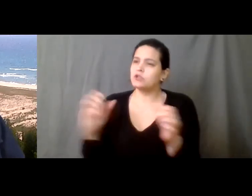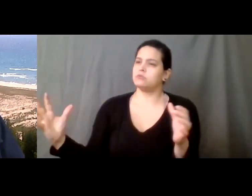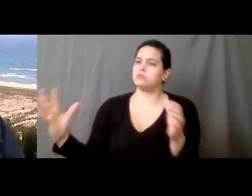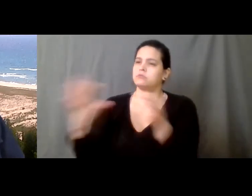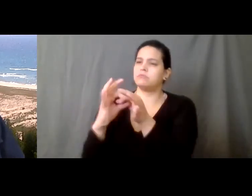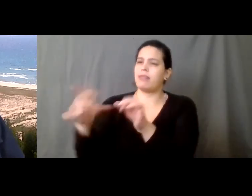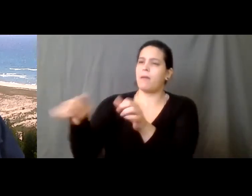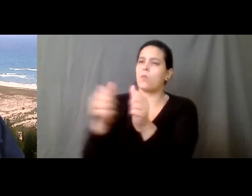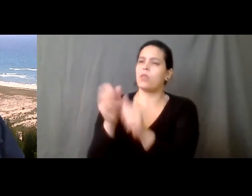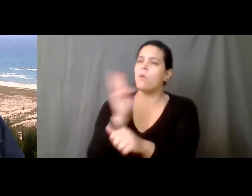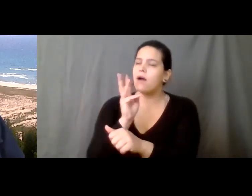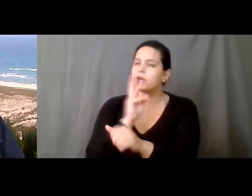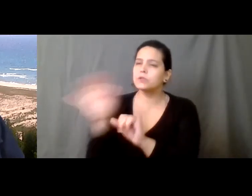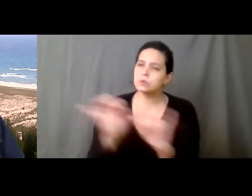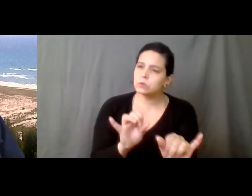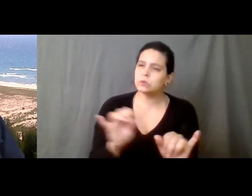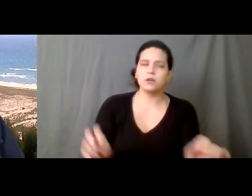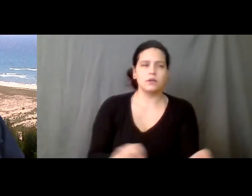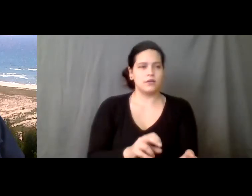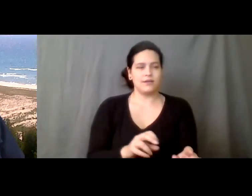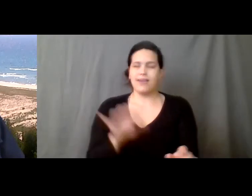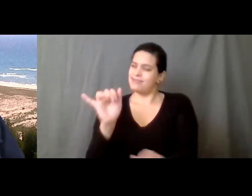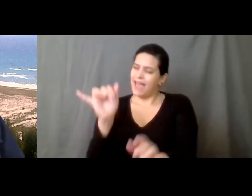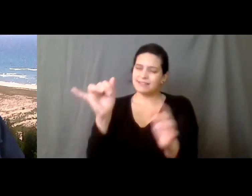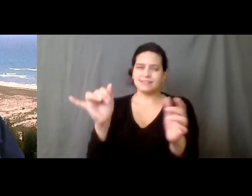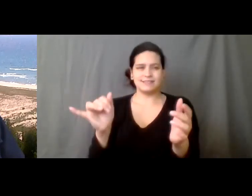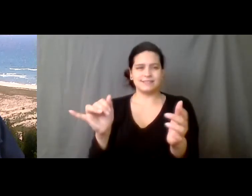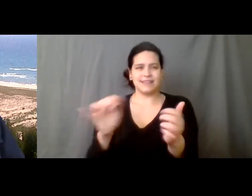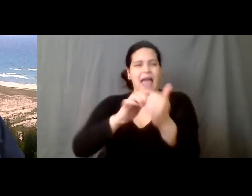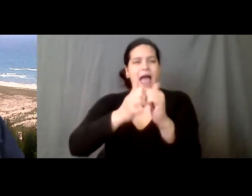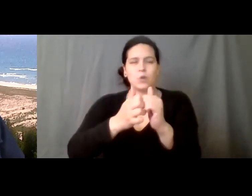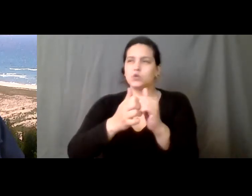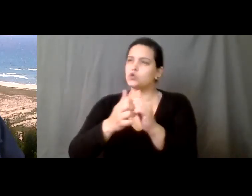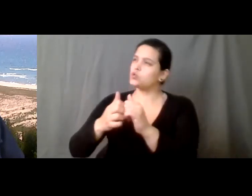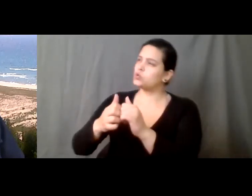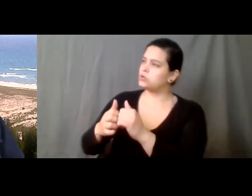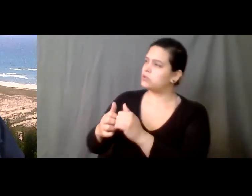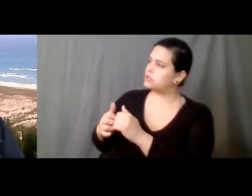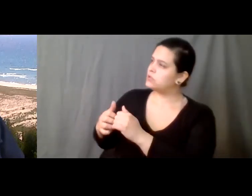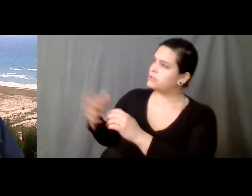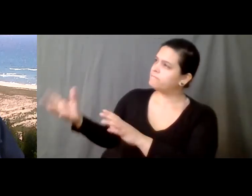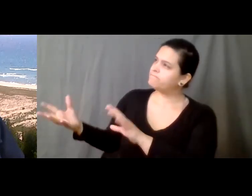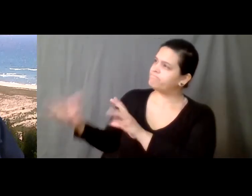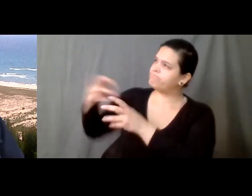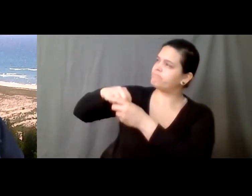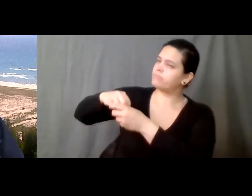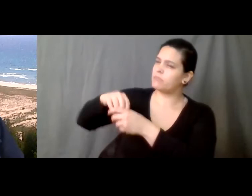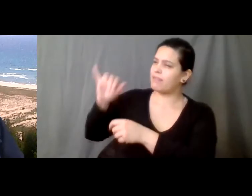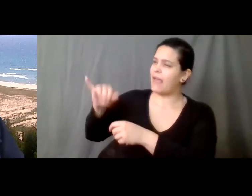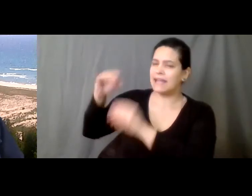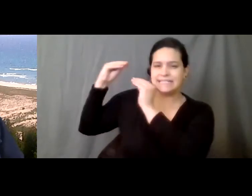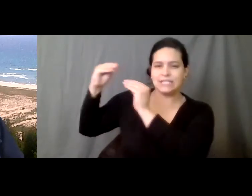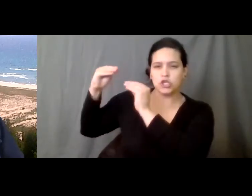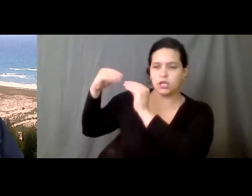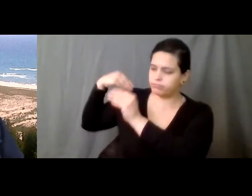when we take those wonderful teachings that our ancestors have passed down in so many different ways with so many different tribes all over